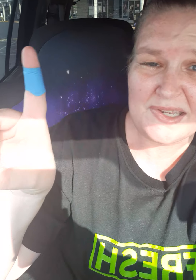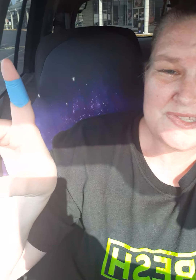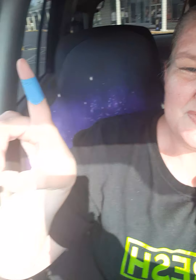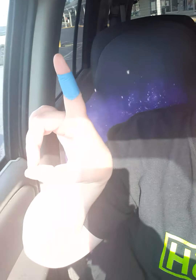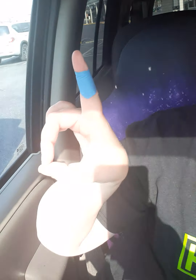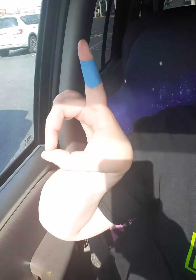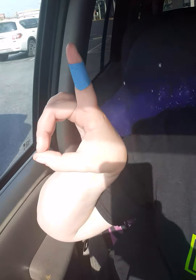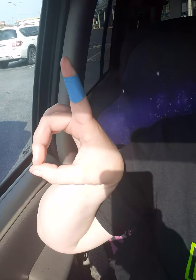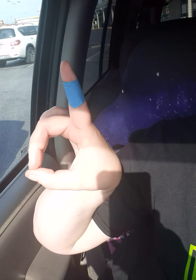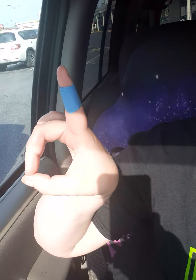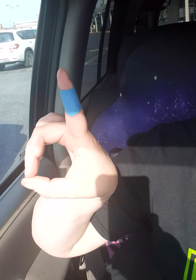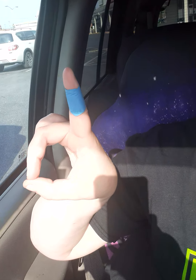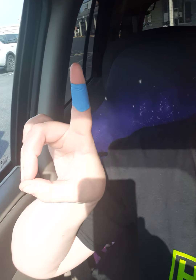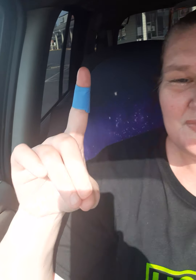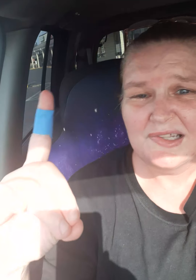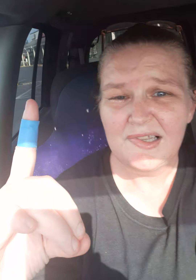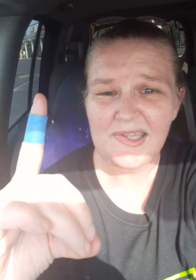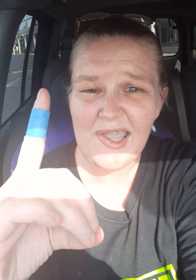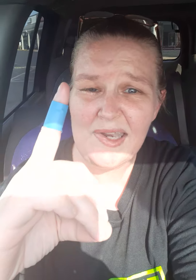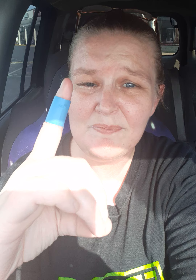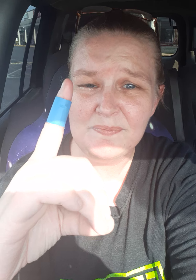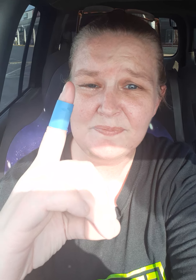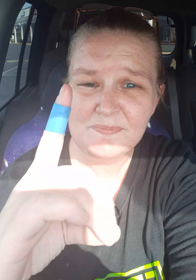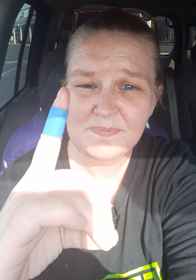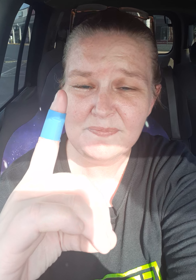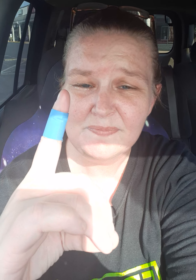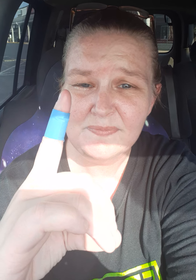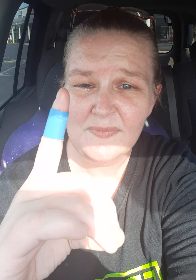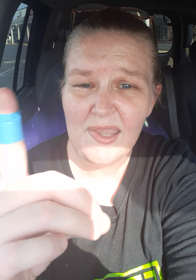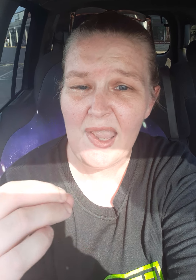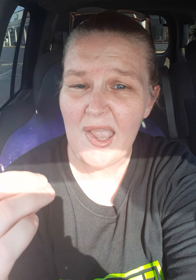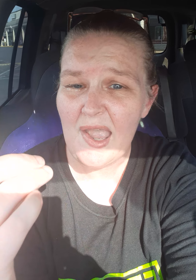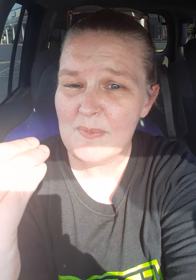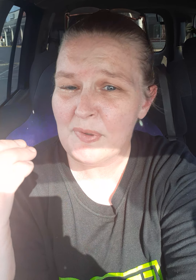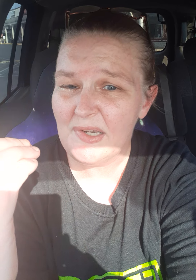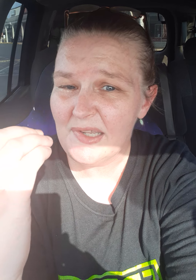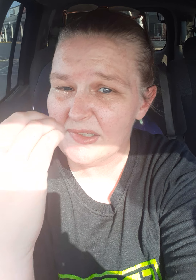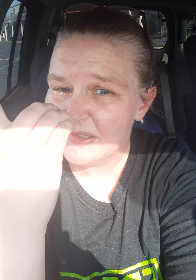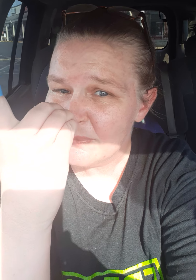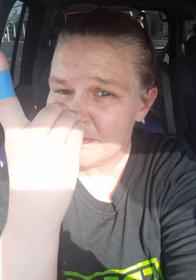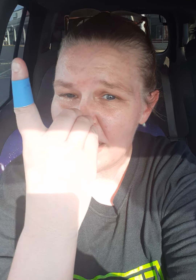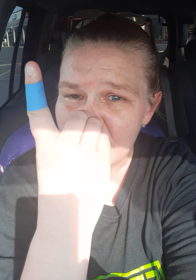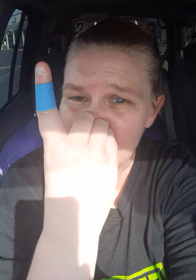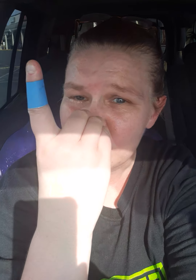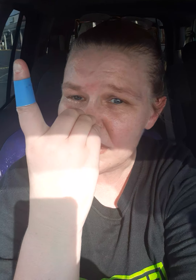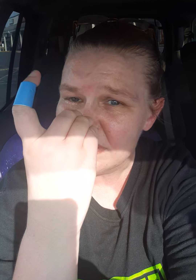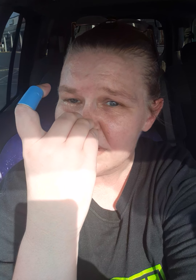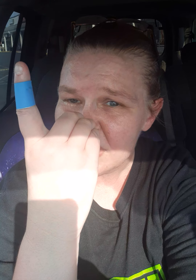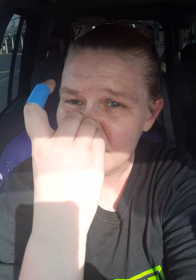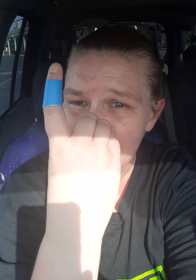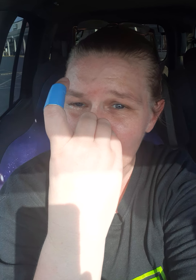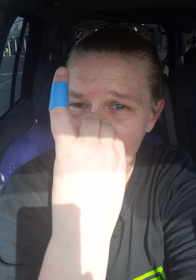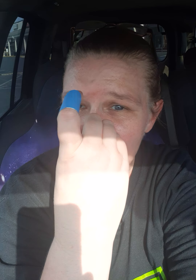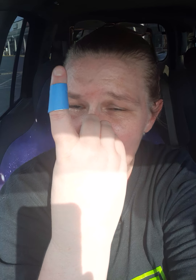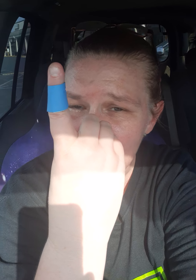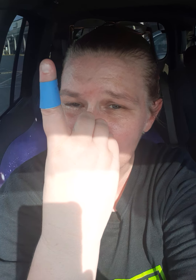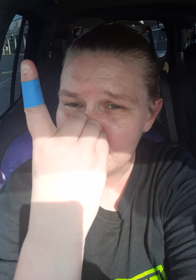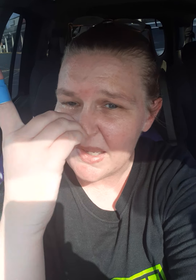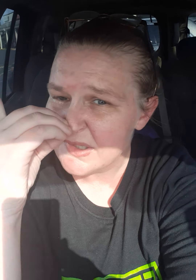is like this. Like that. And put it by your nose. So, your finger is up and